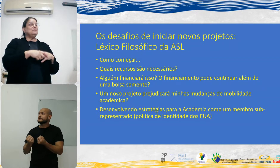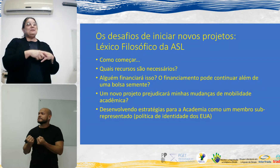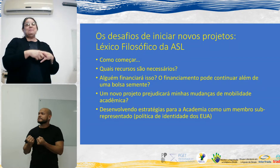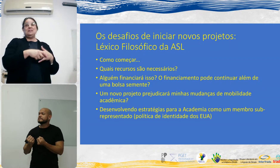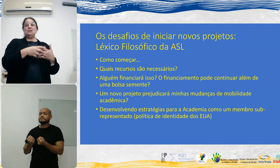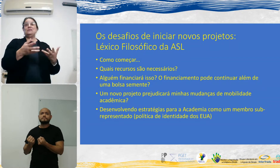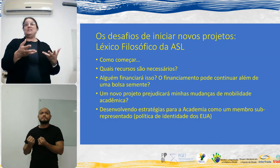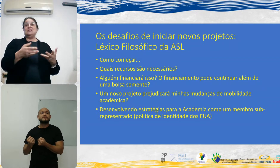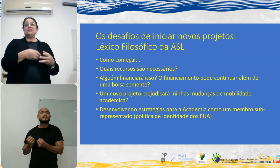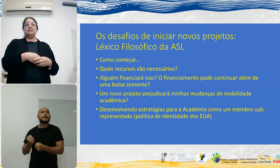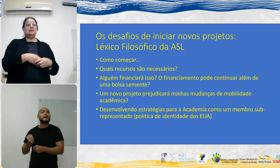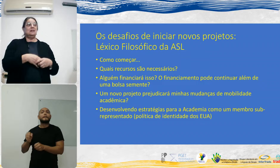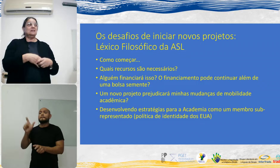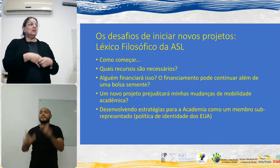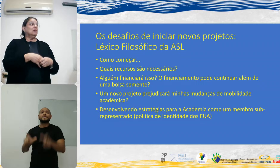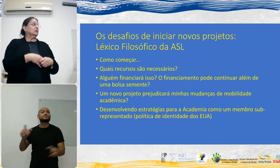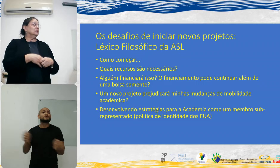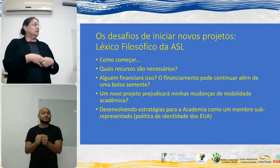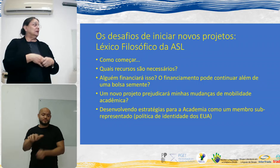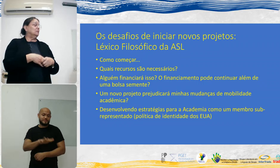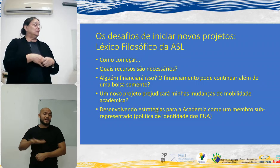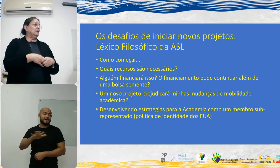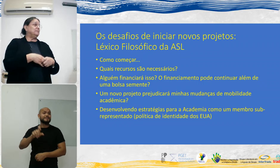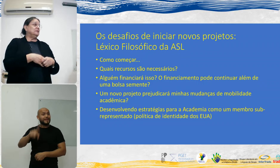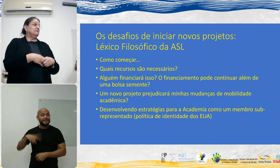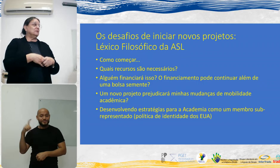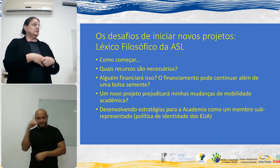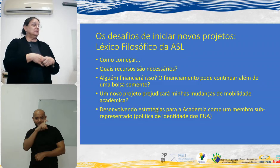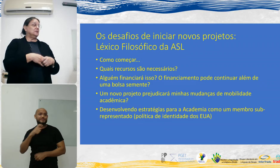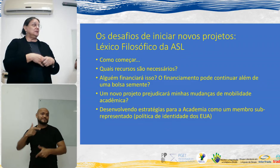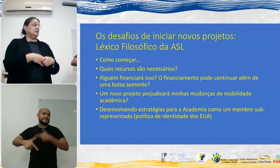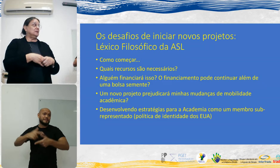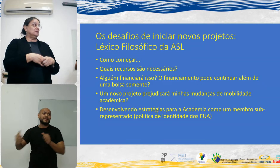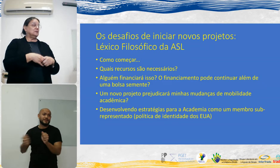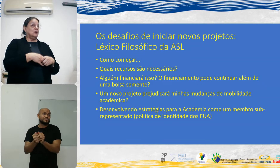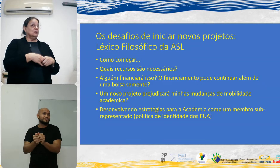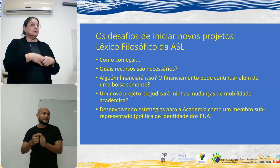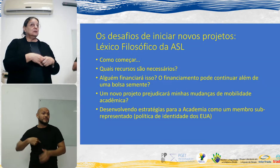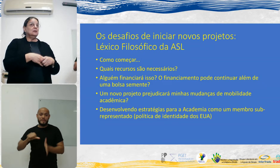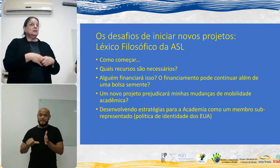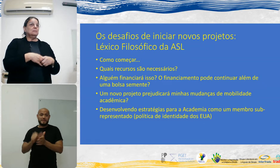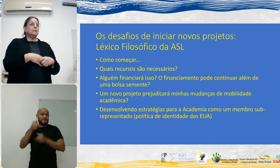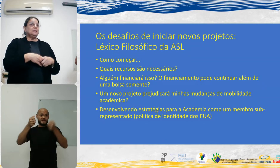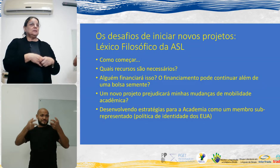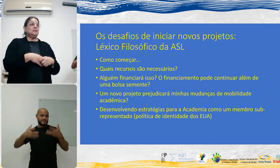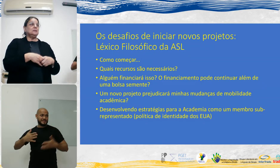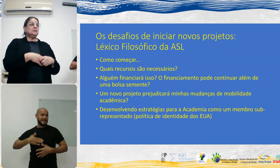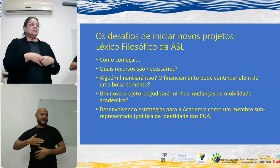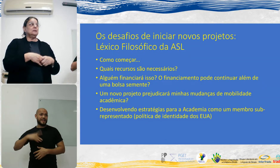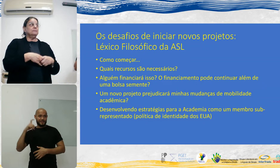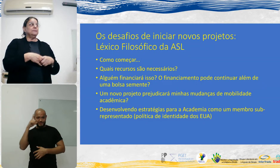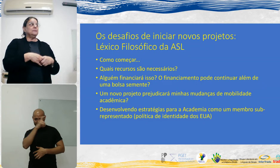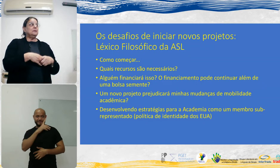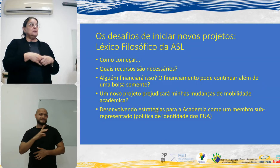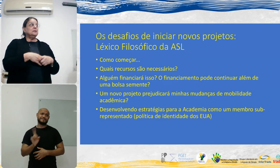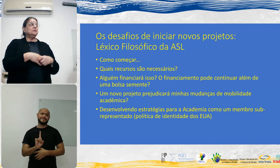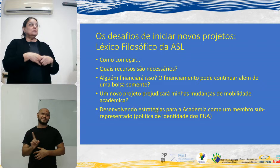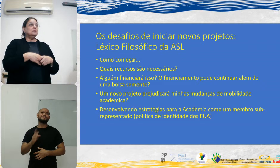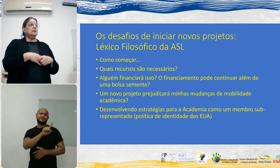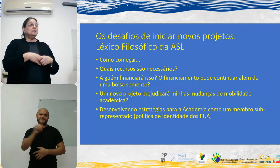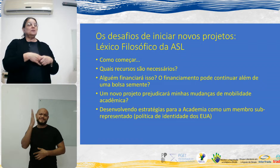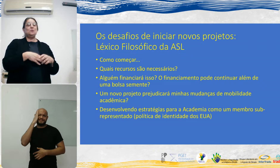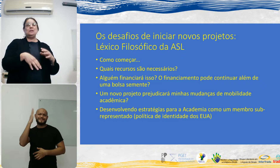of the people in your field? And it's hard. I will not be the first to say that it's hard, but it's